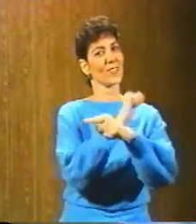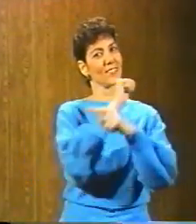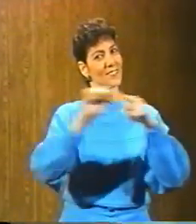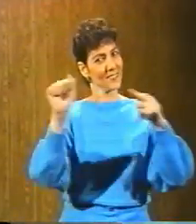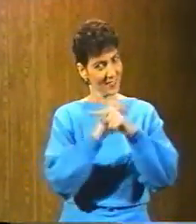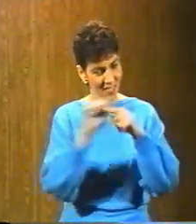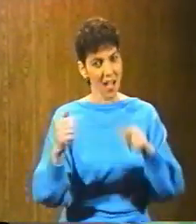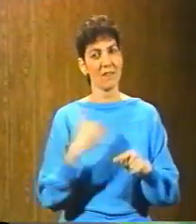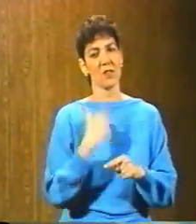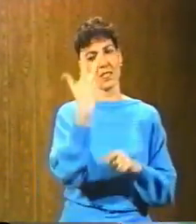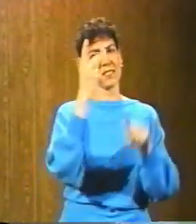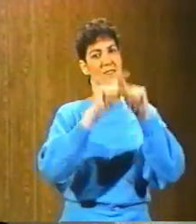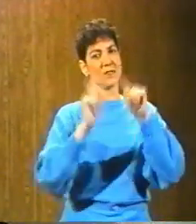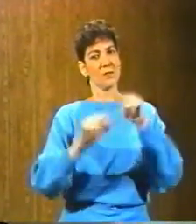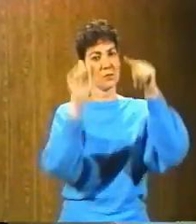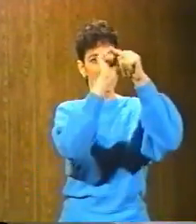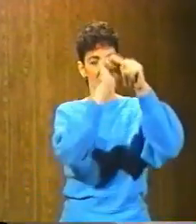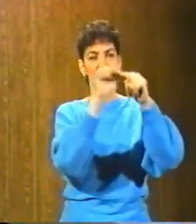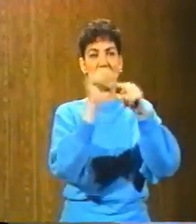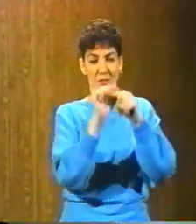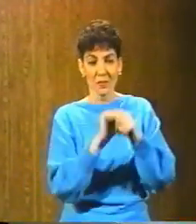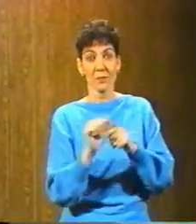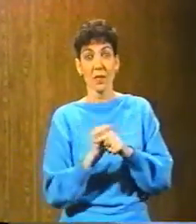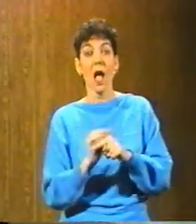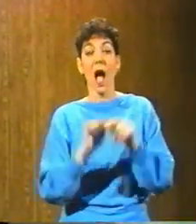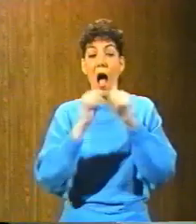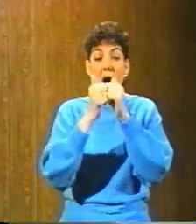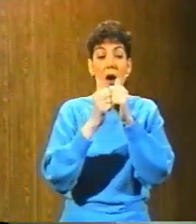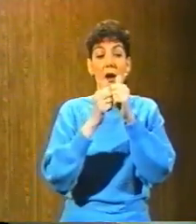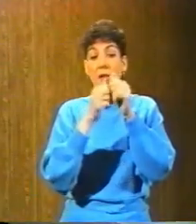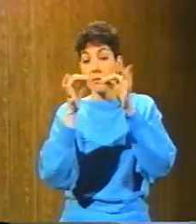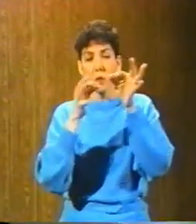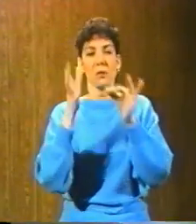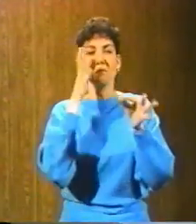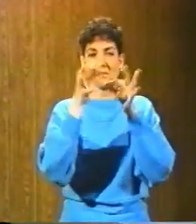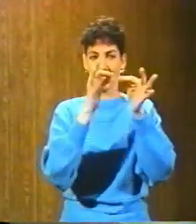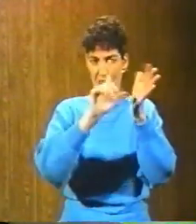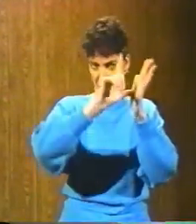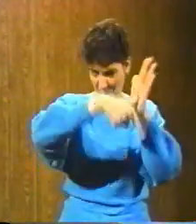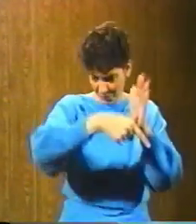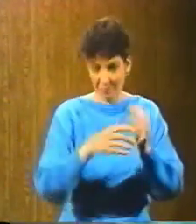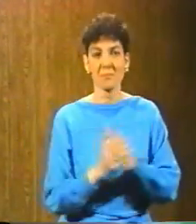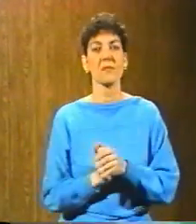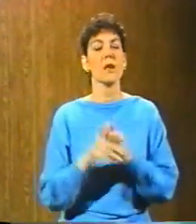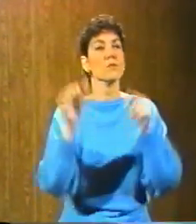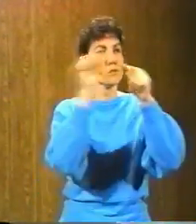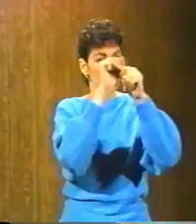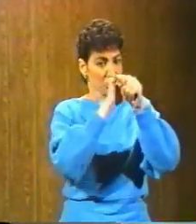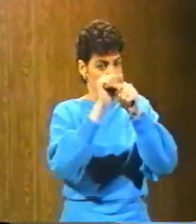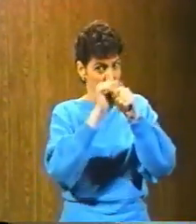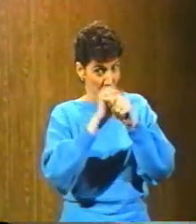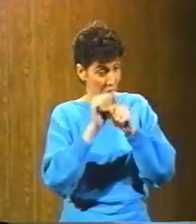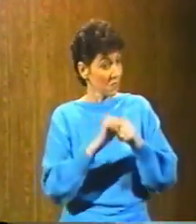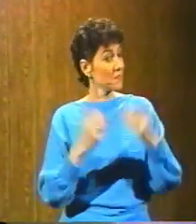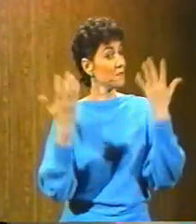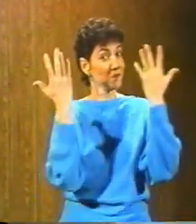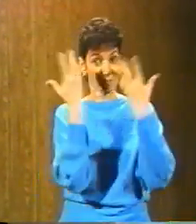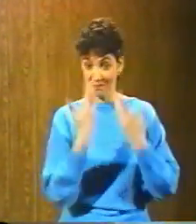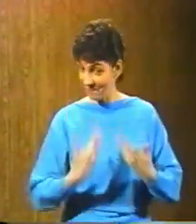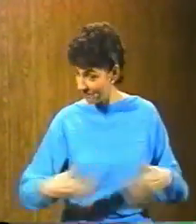More detailed instructions for the substitution drills, multiple choice items, and dialogue practice will appear